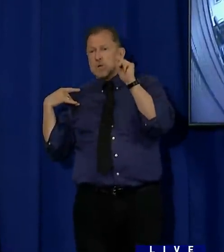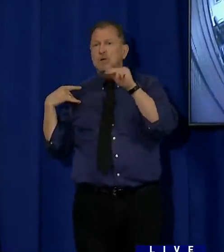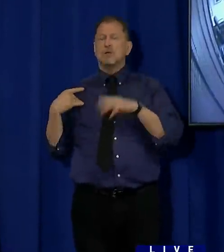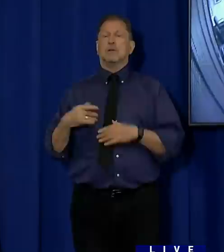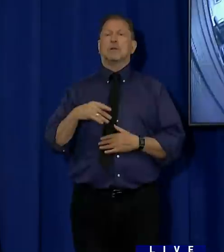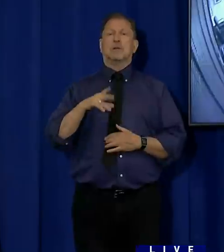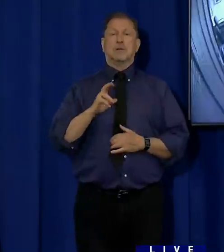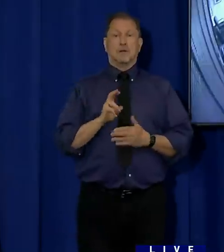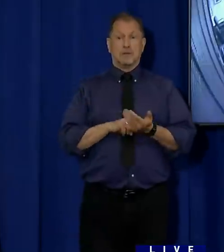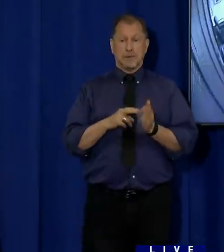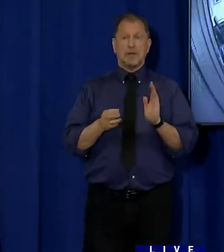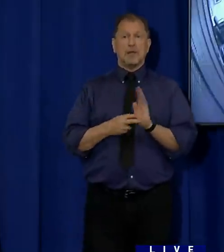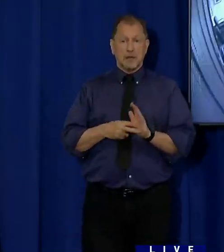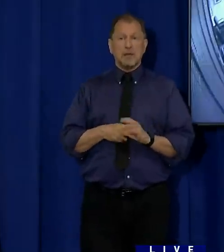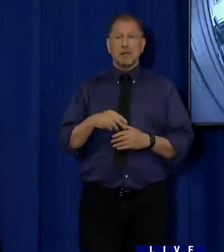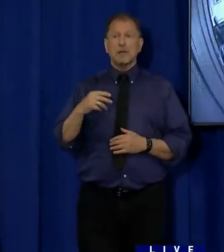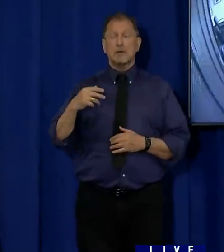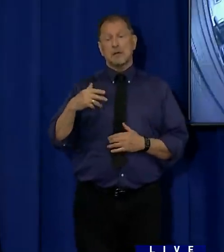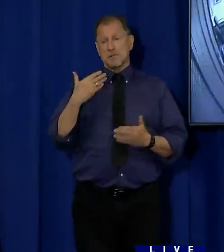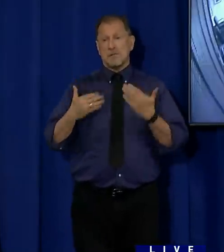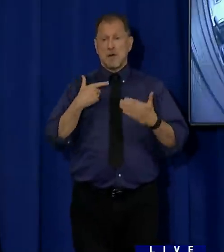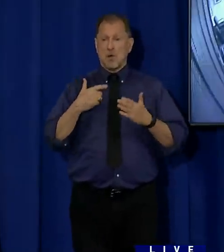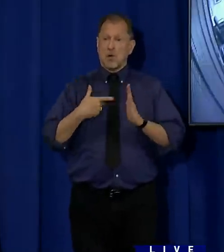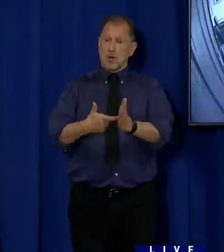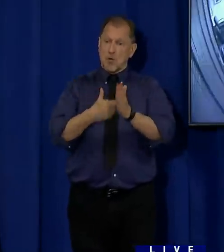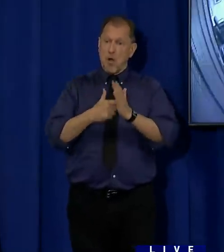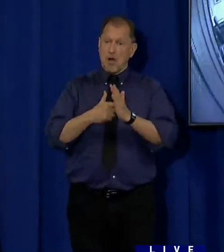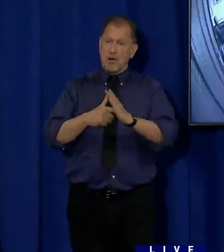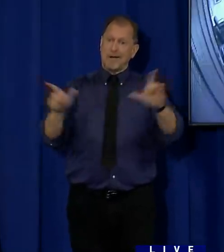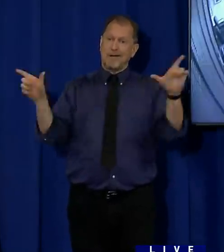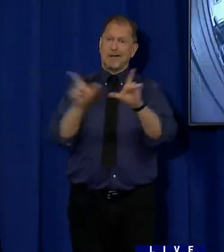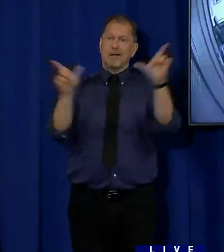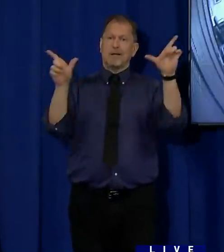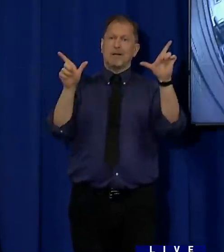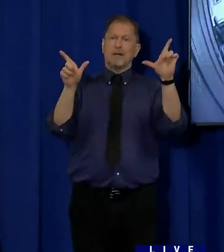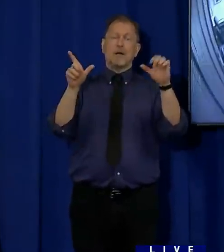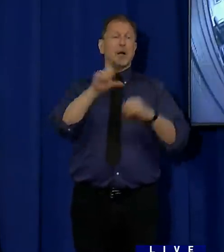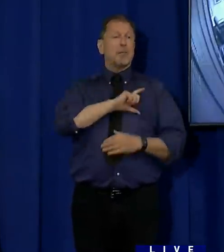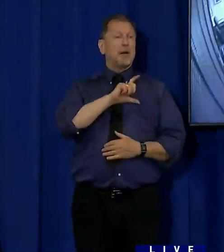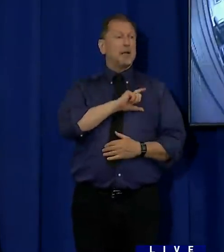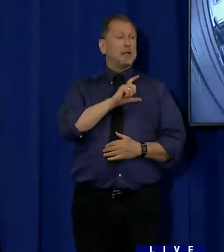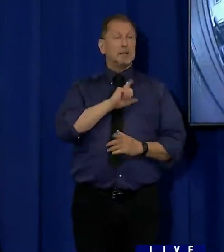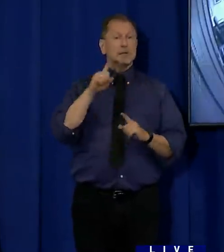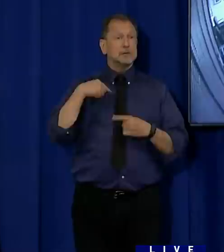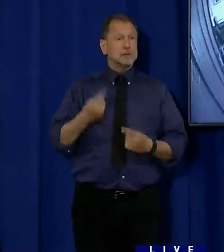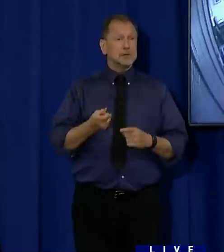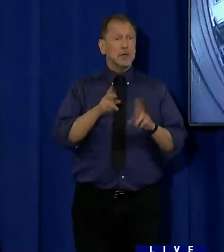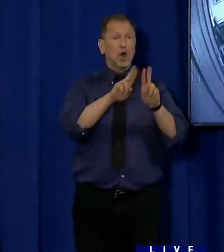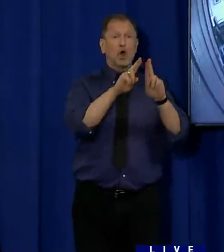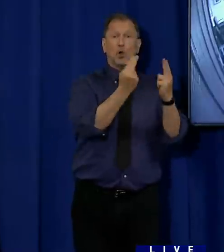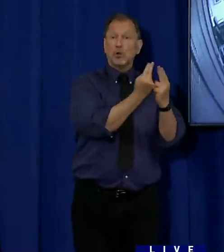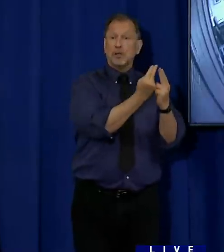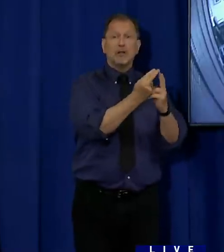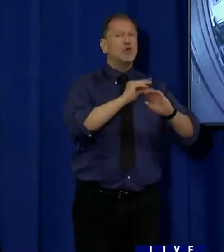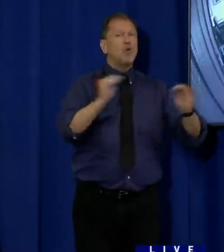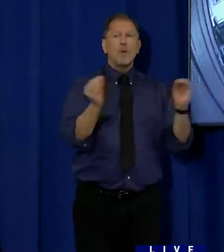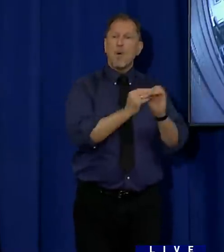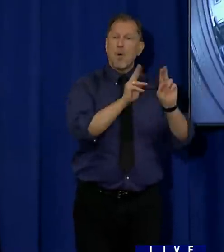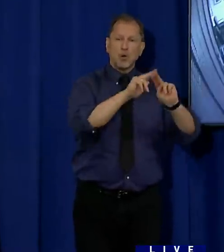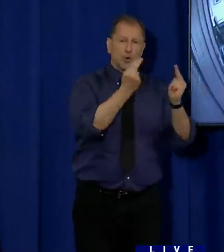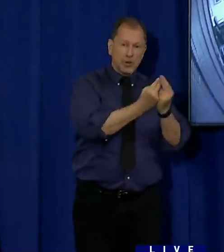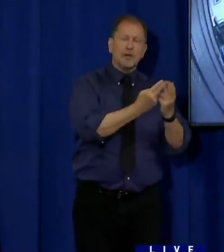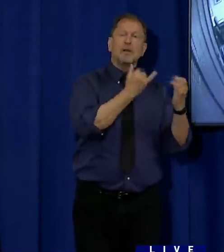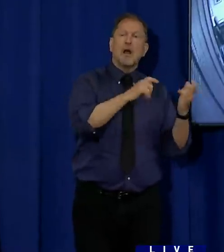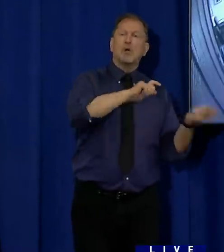on licensing for police officers once and for all. I'm here to tell you today that I have directed